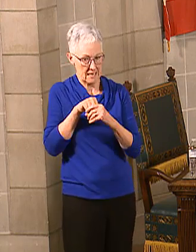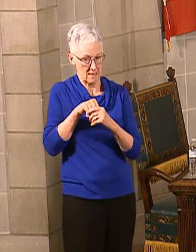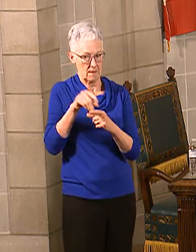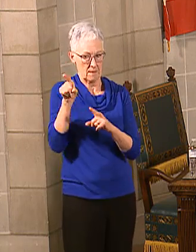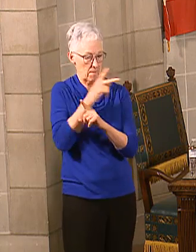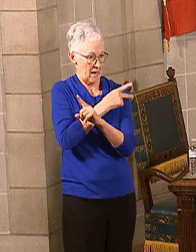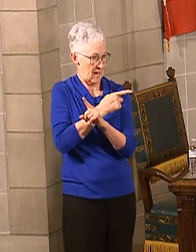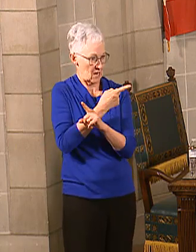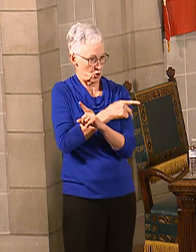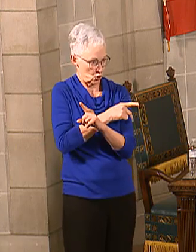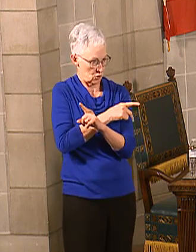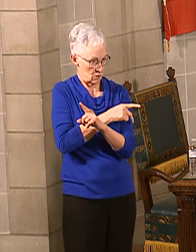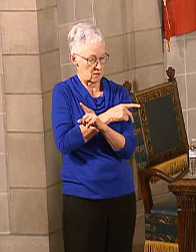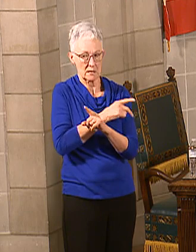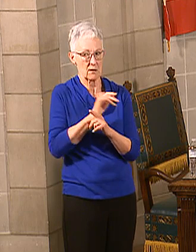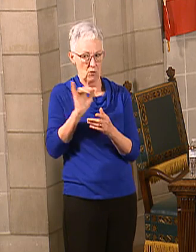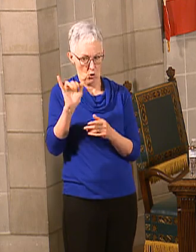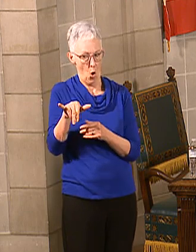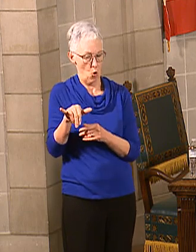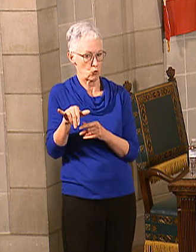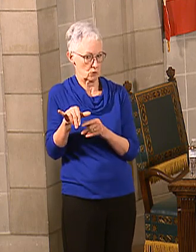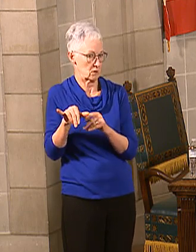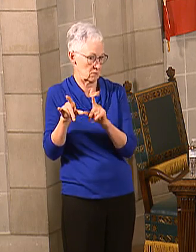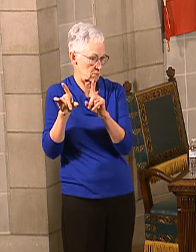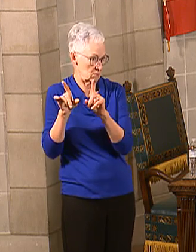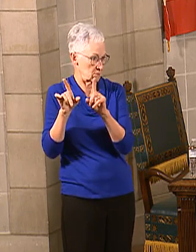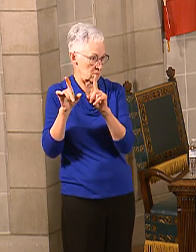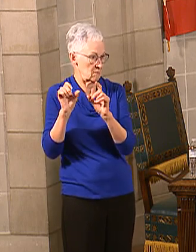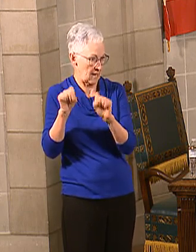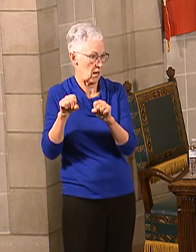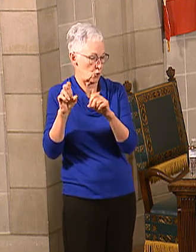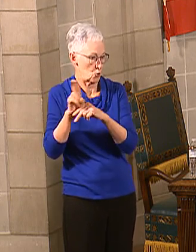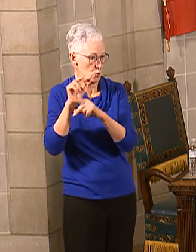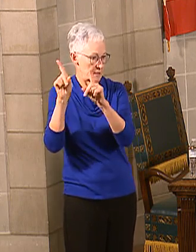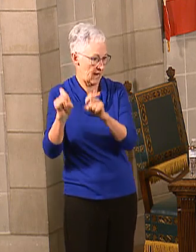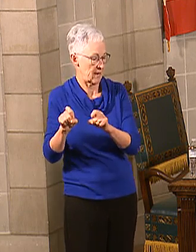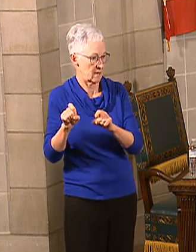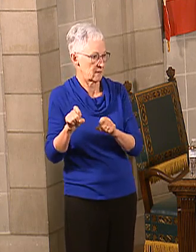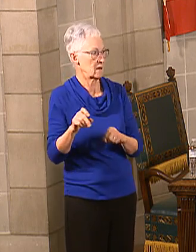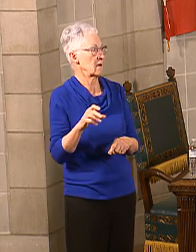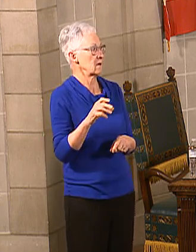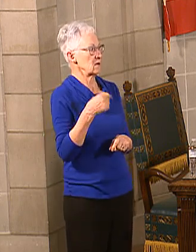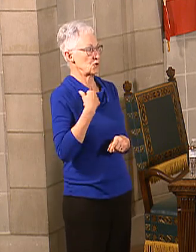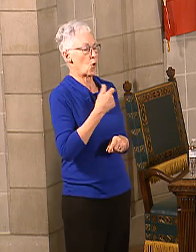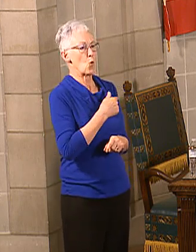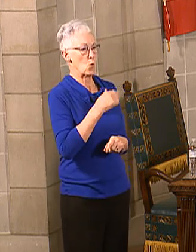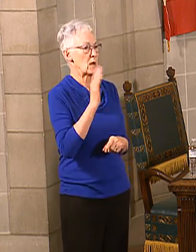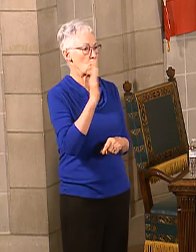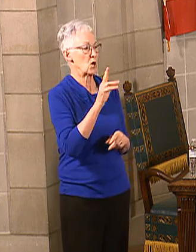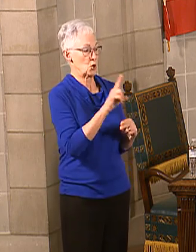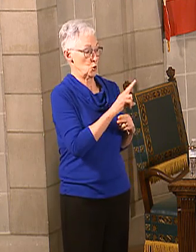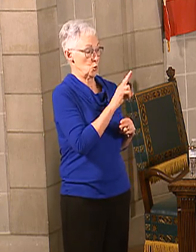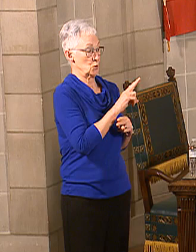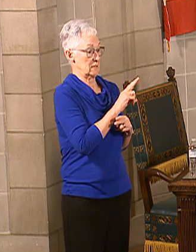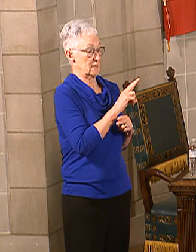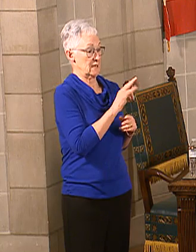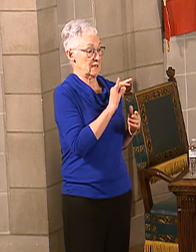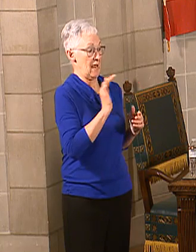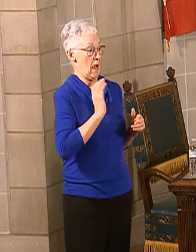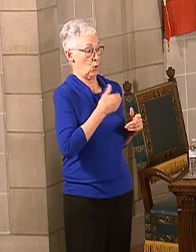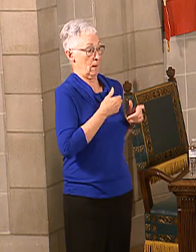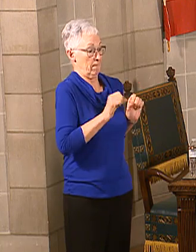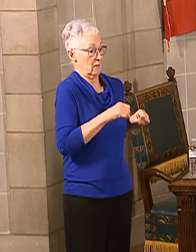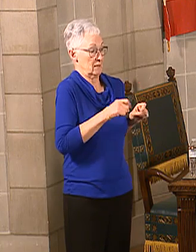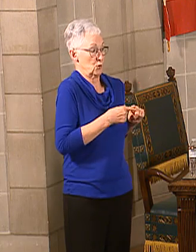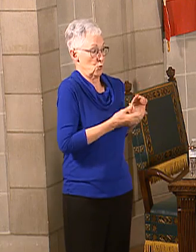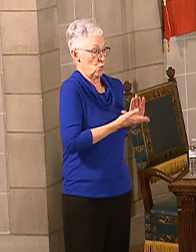to rule in or rule out COVID disease. So we'll be using that expanded capacity for that. And then, like the